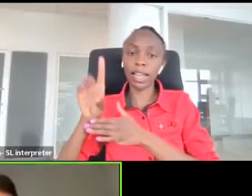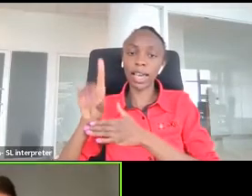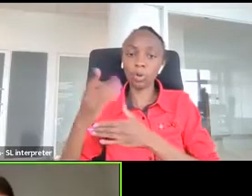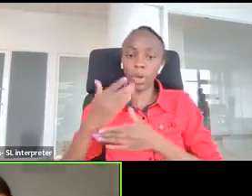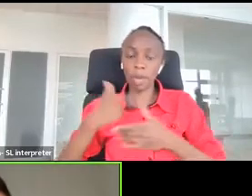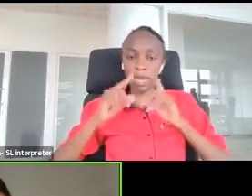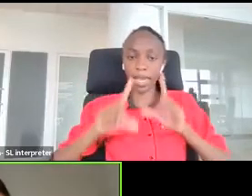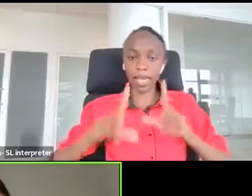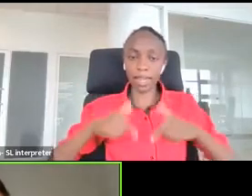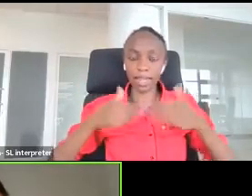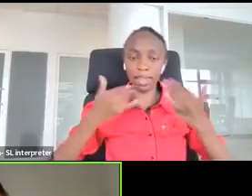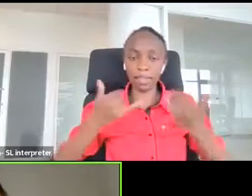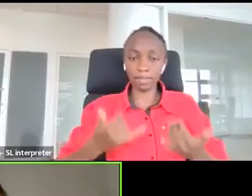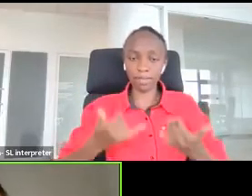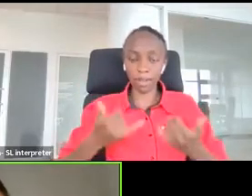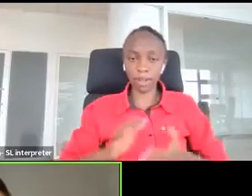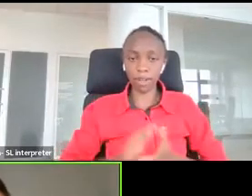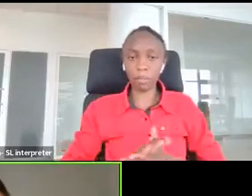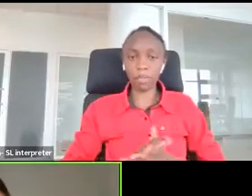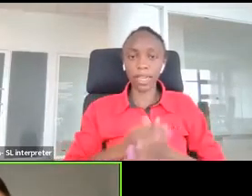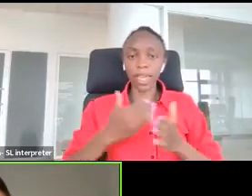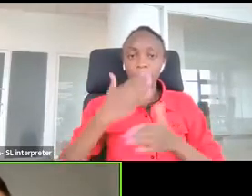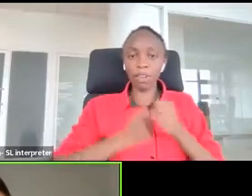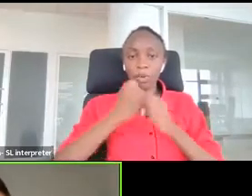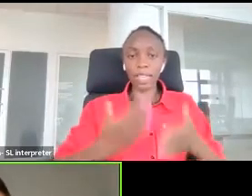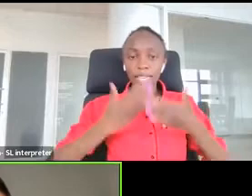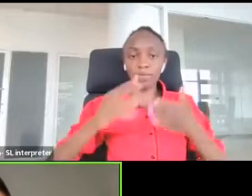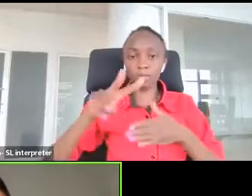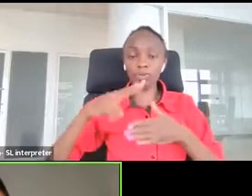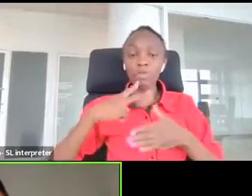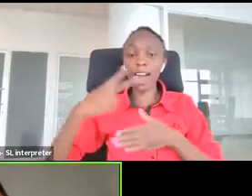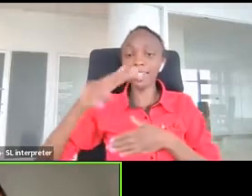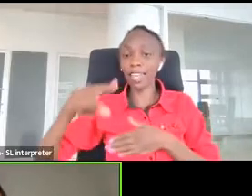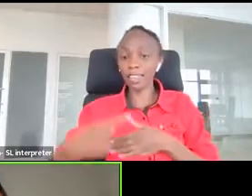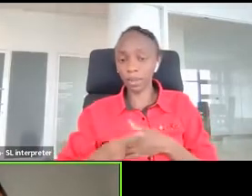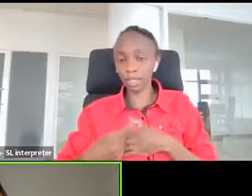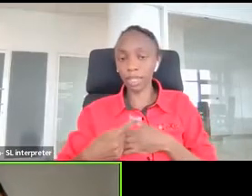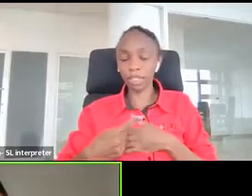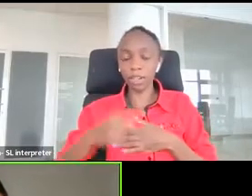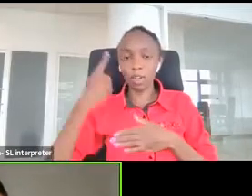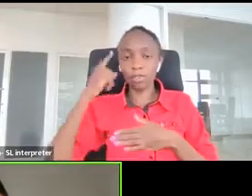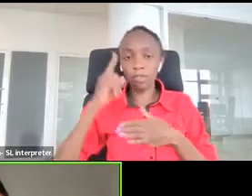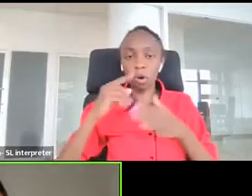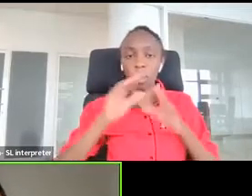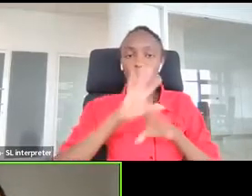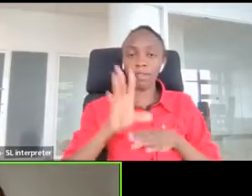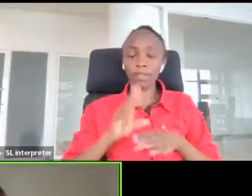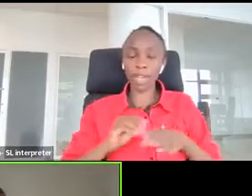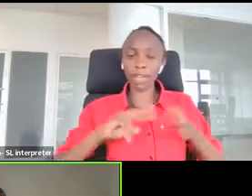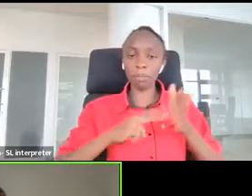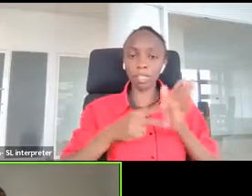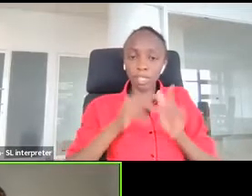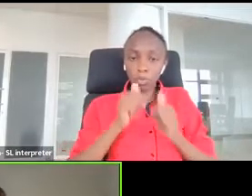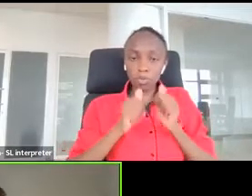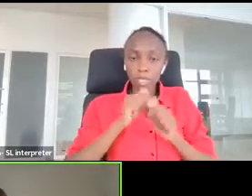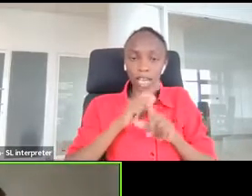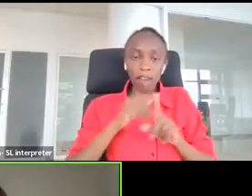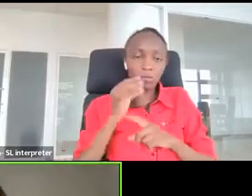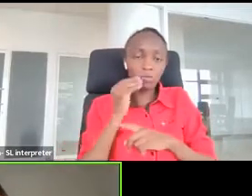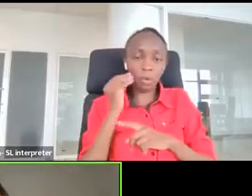around $200,000 US dollars to African projects, that's homegrown projects with an